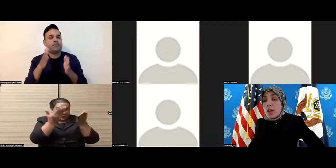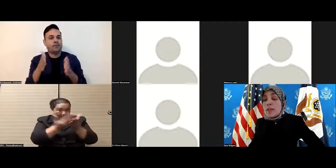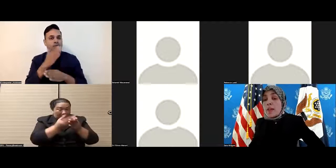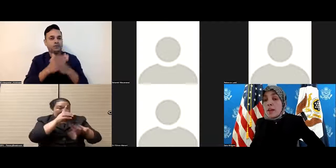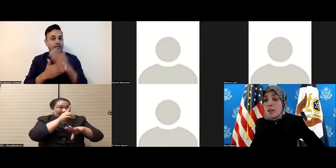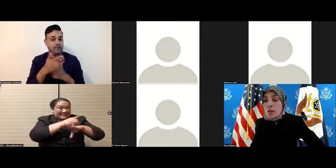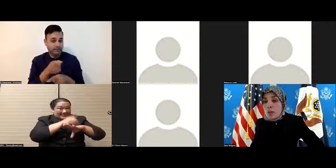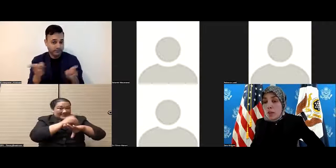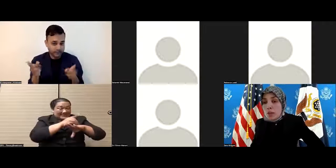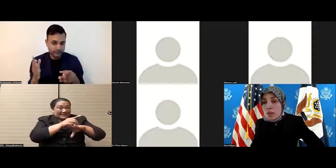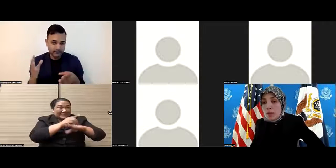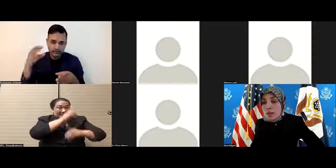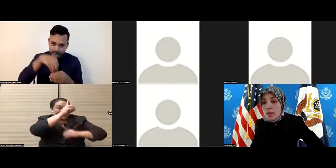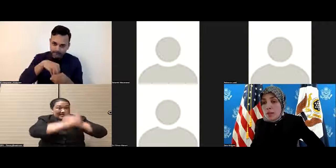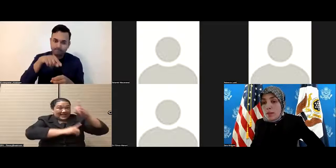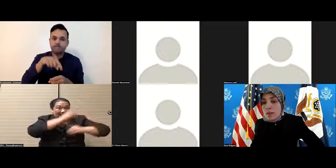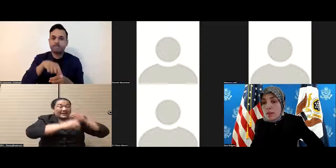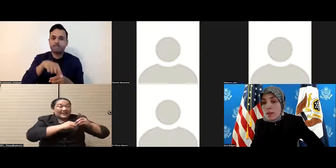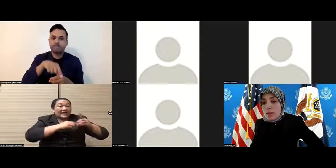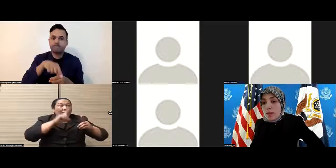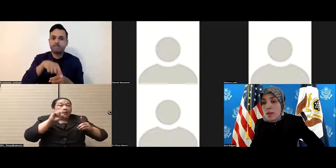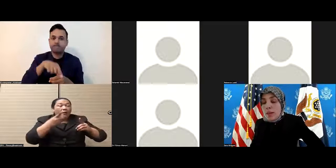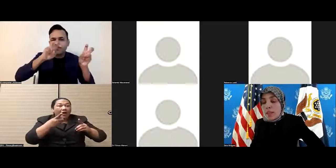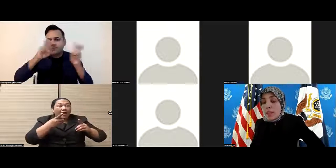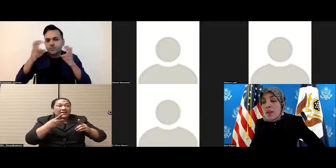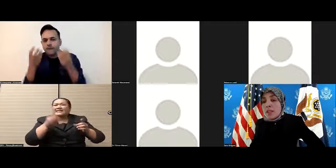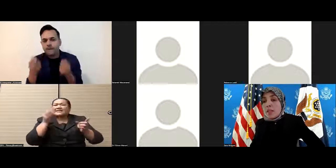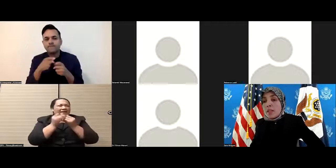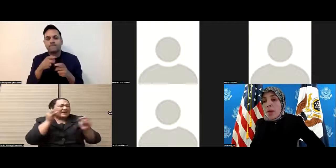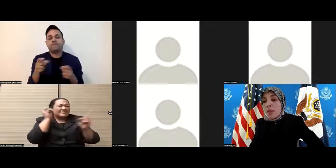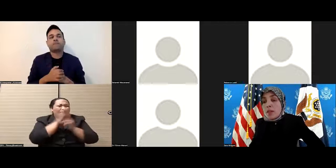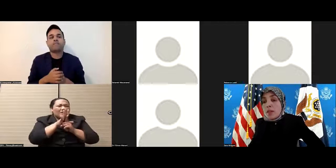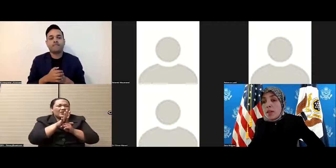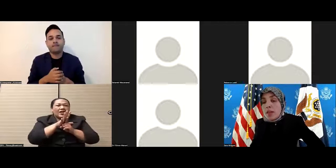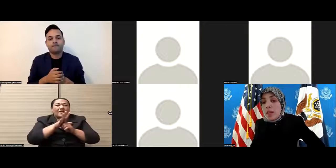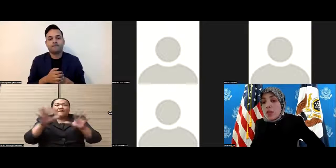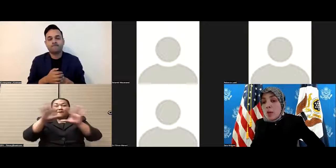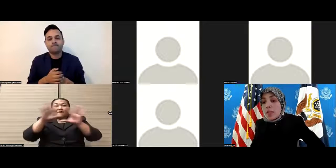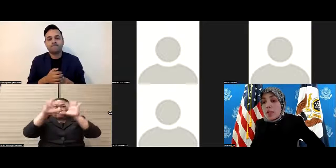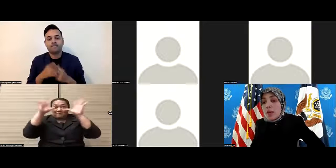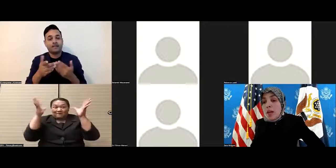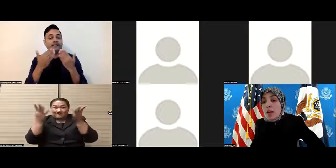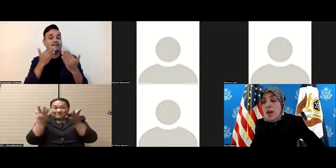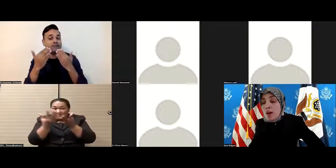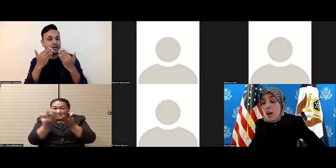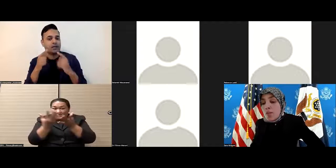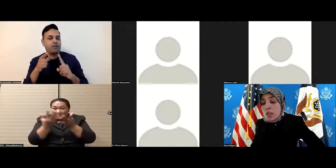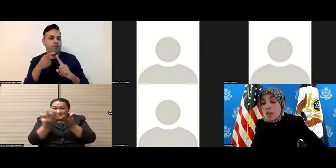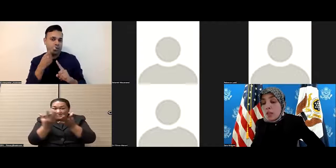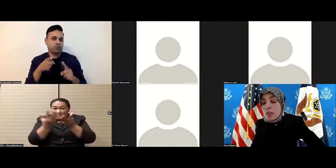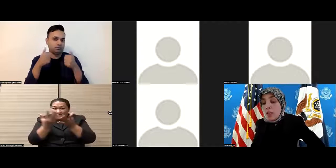for the entire global community. It's giving us the space to discuss and address and have